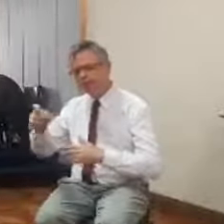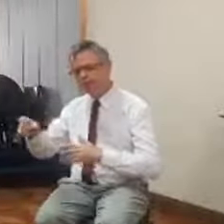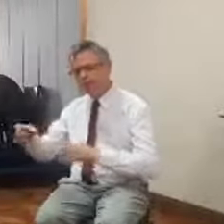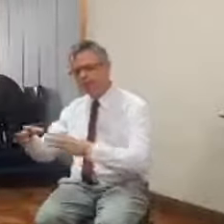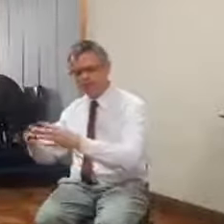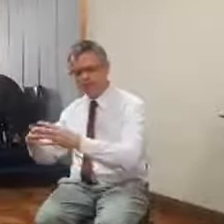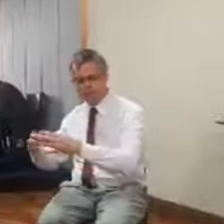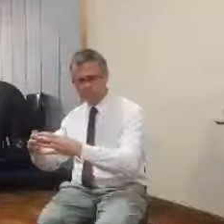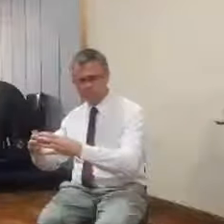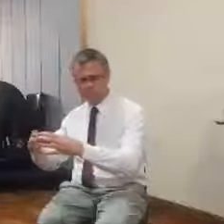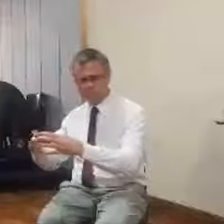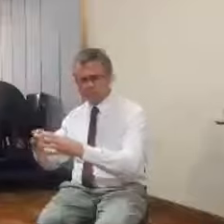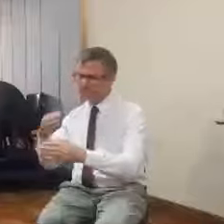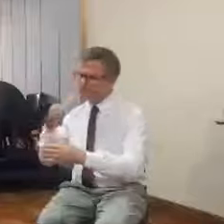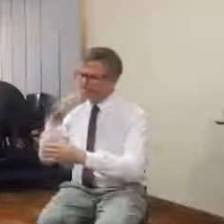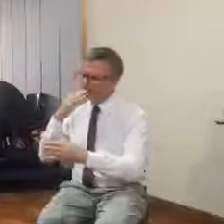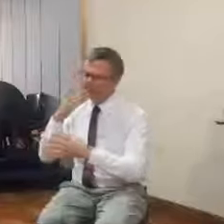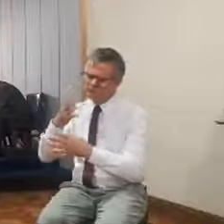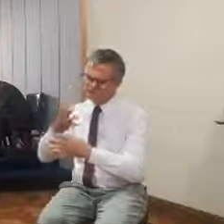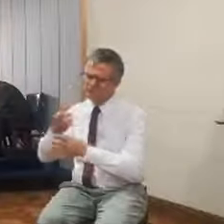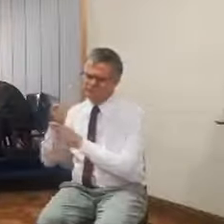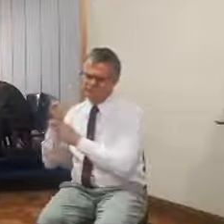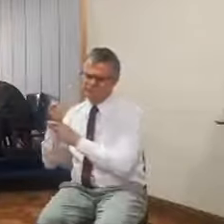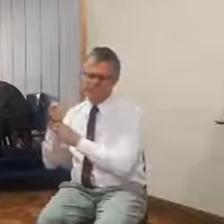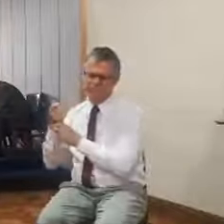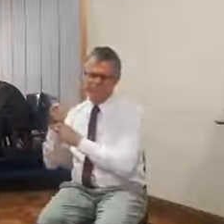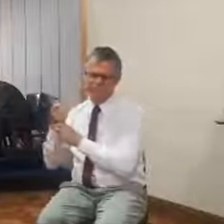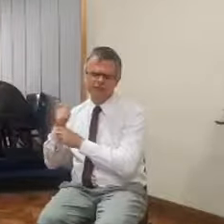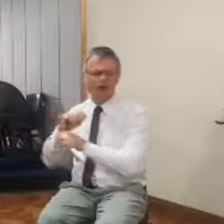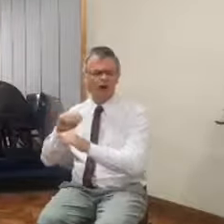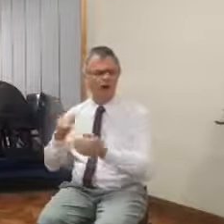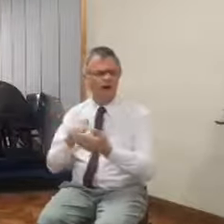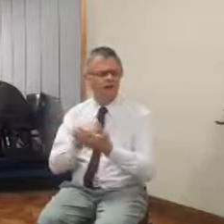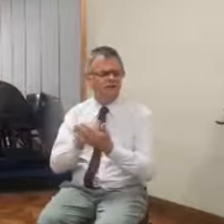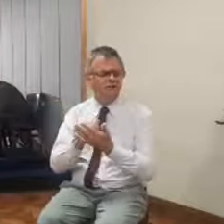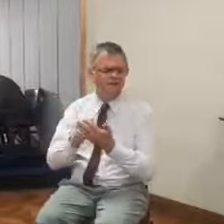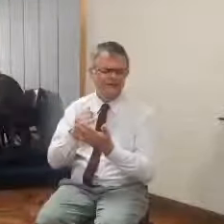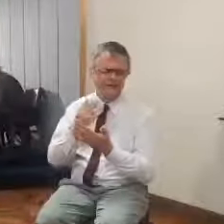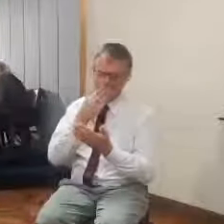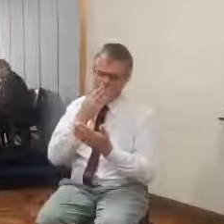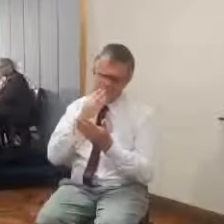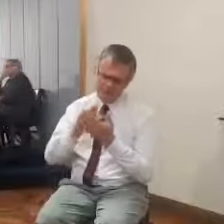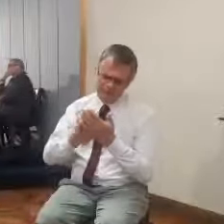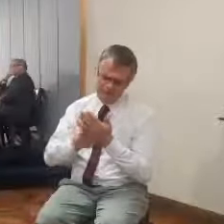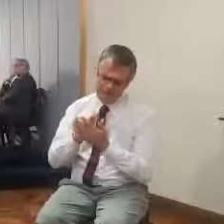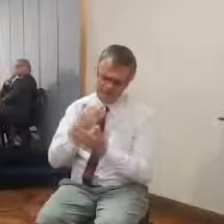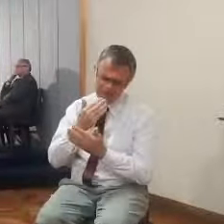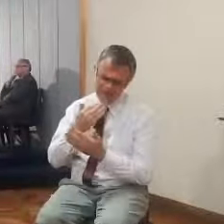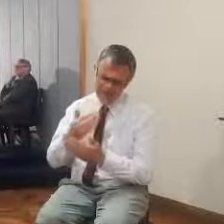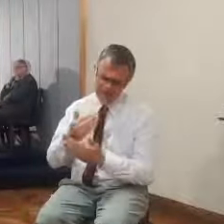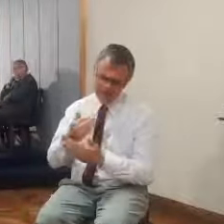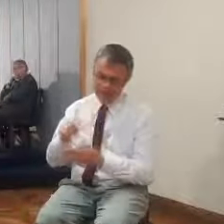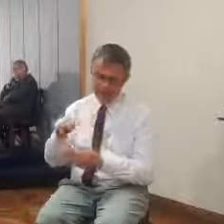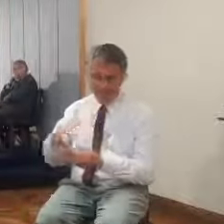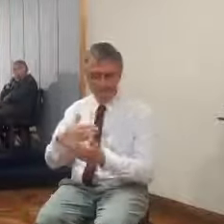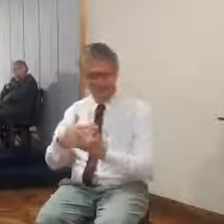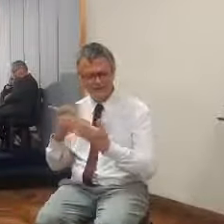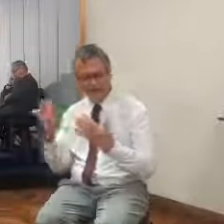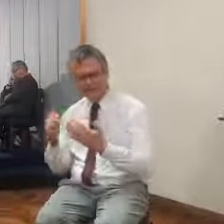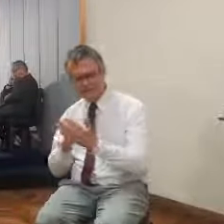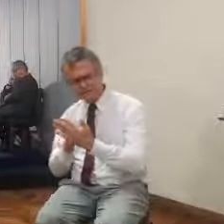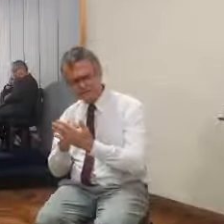to receive us. Forgive us all our transgressions and all the defilement of this passing day. May